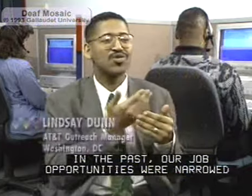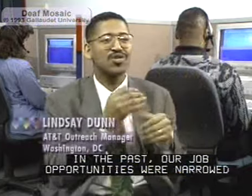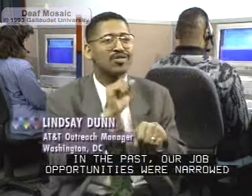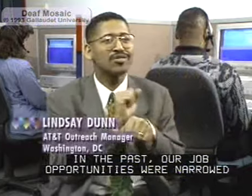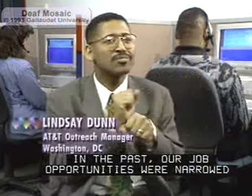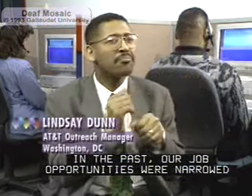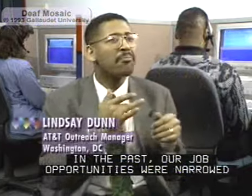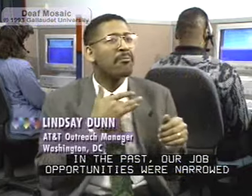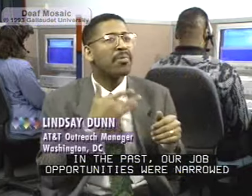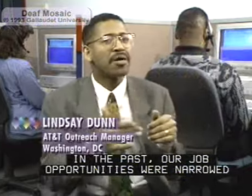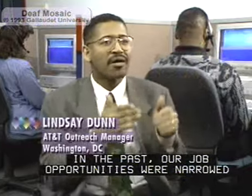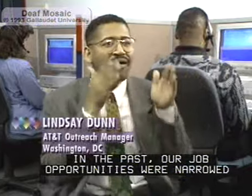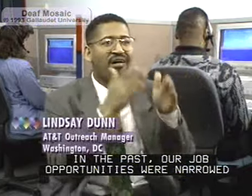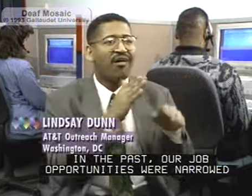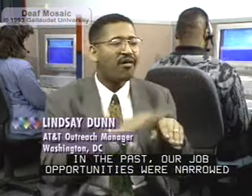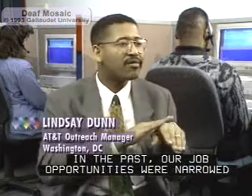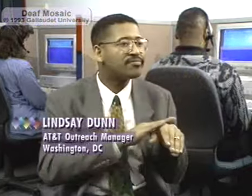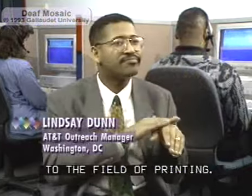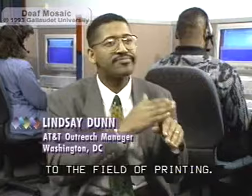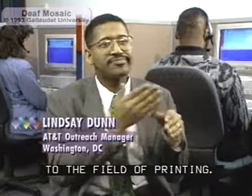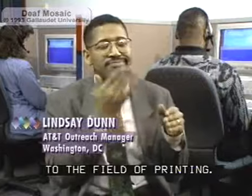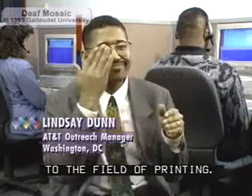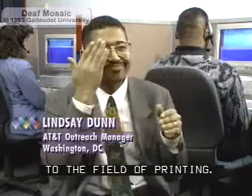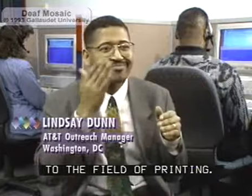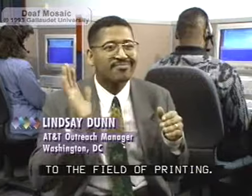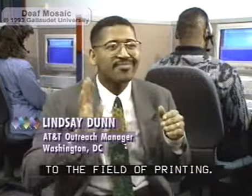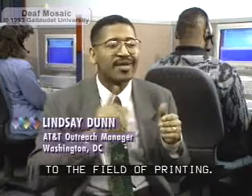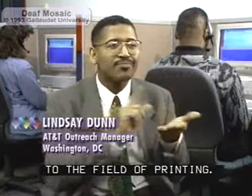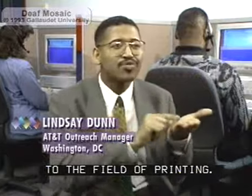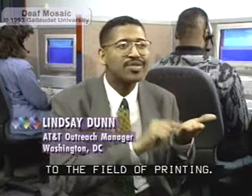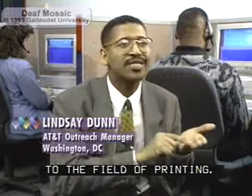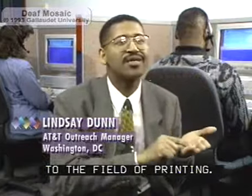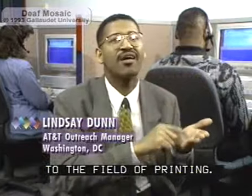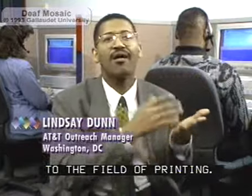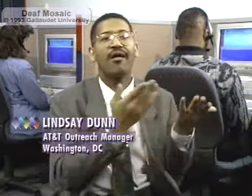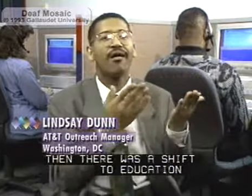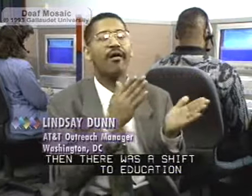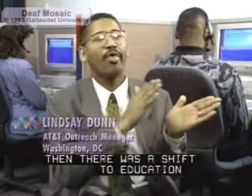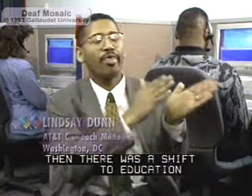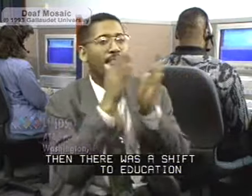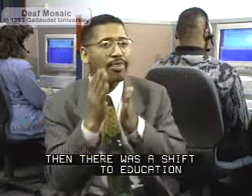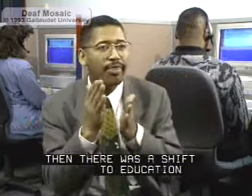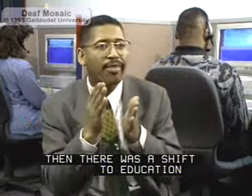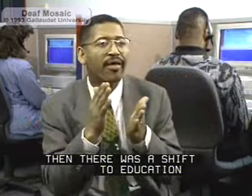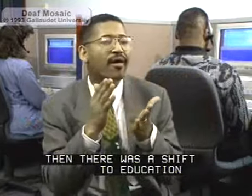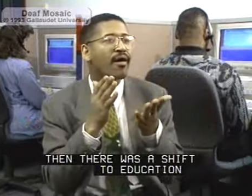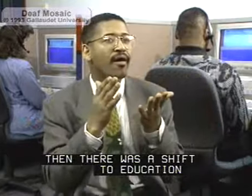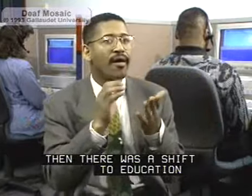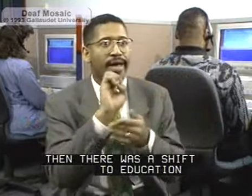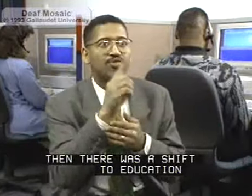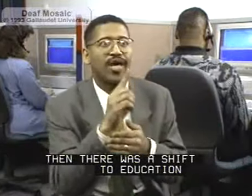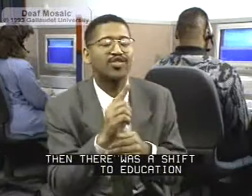our job opportunities were narrowed to the field of printing. Then there is a shift to education